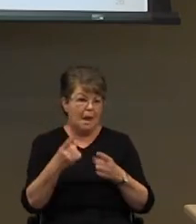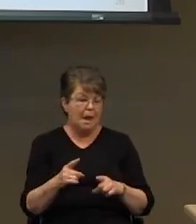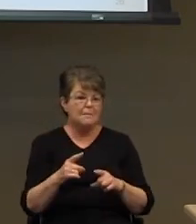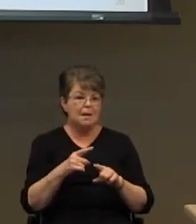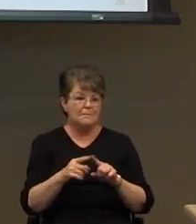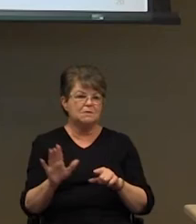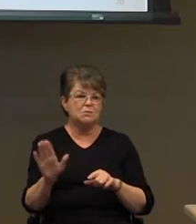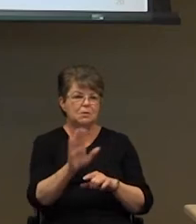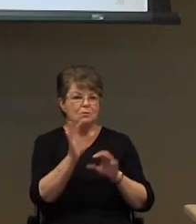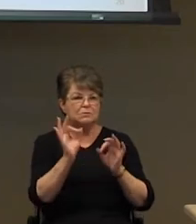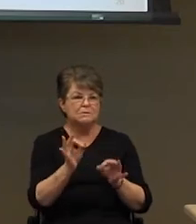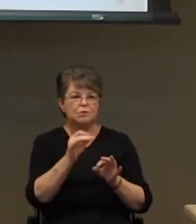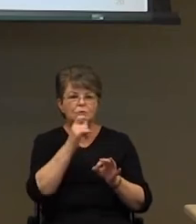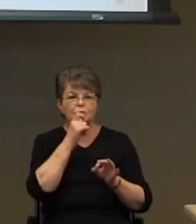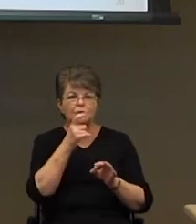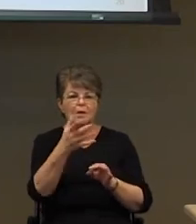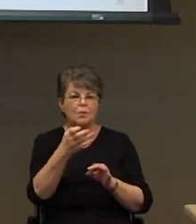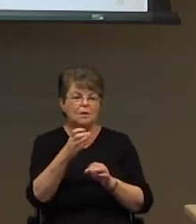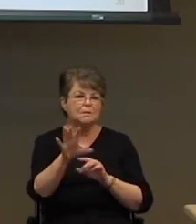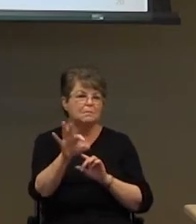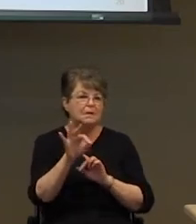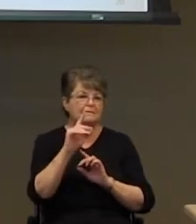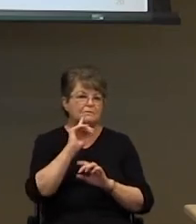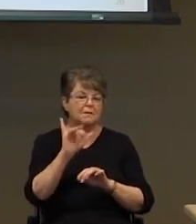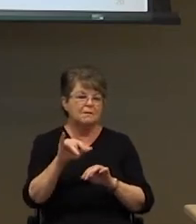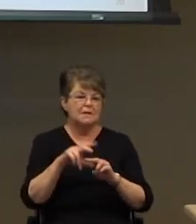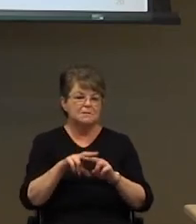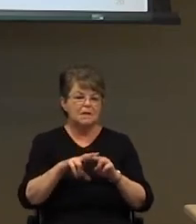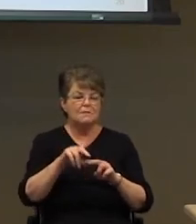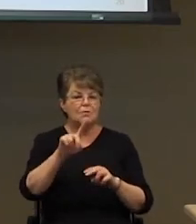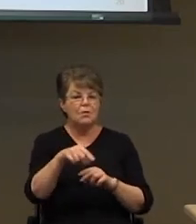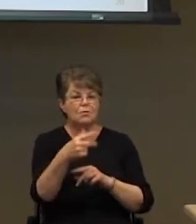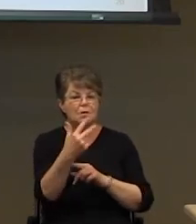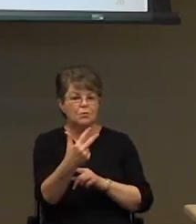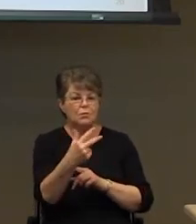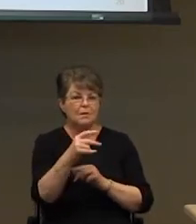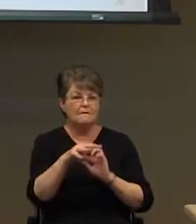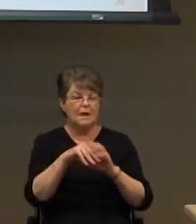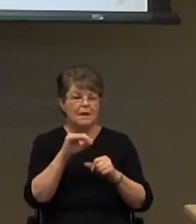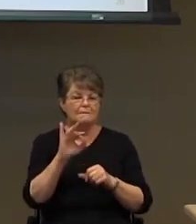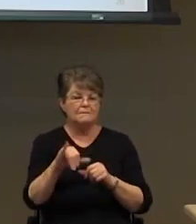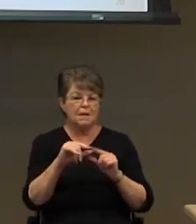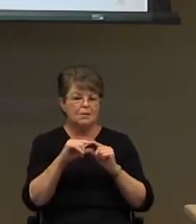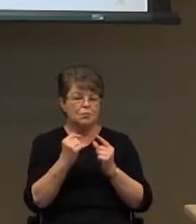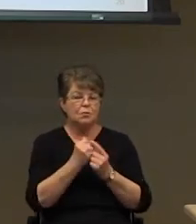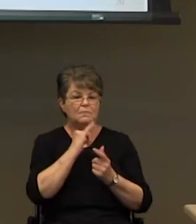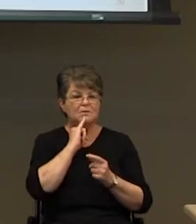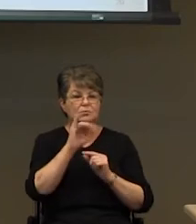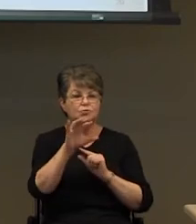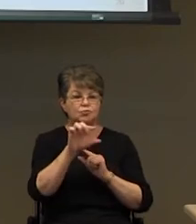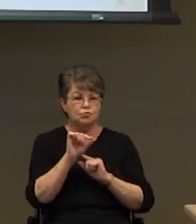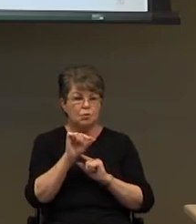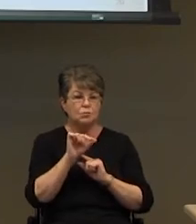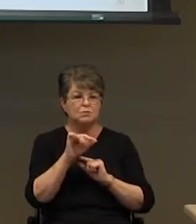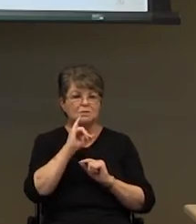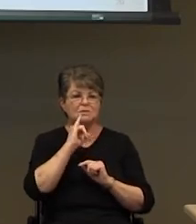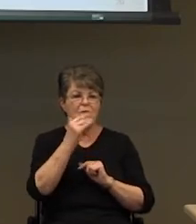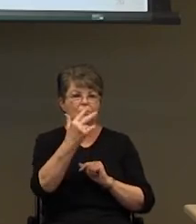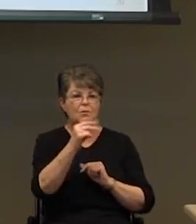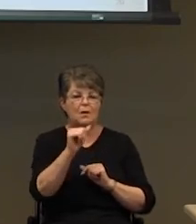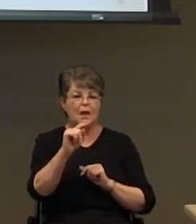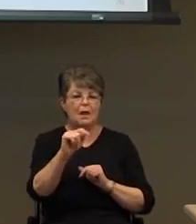but it's their choice of who they would nominate for that seat. The only 3 of this group that is chosen by the group are the 3